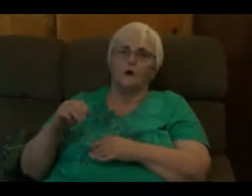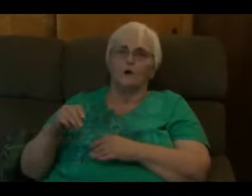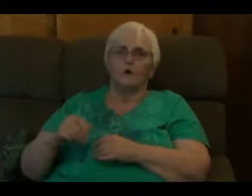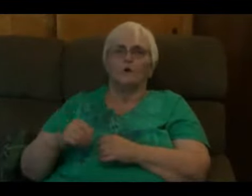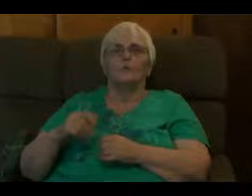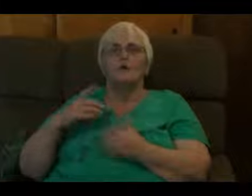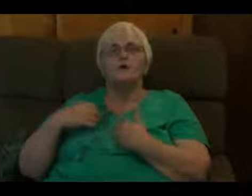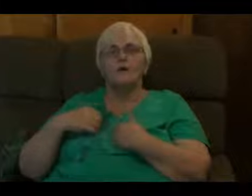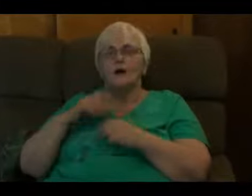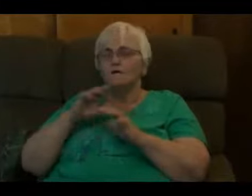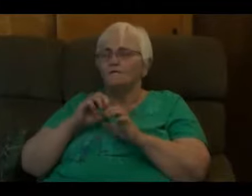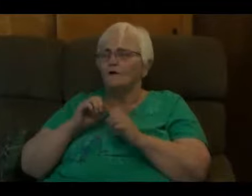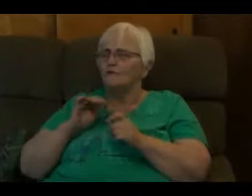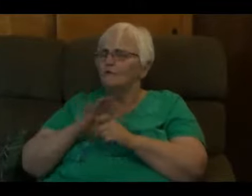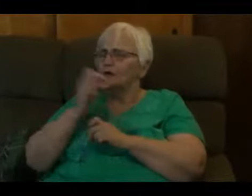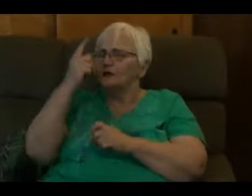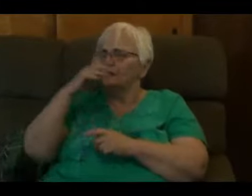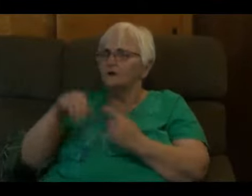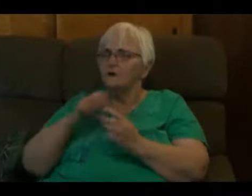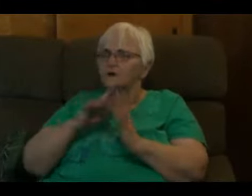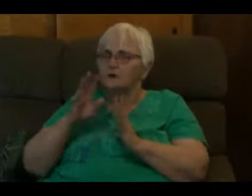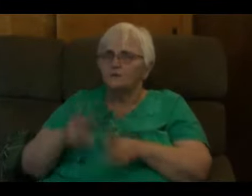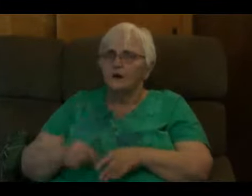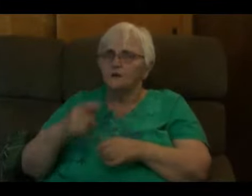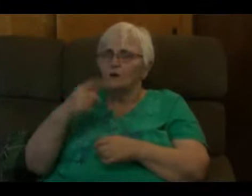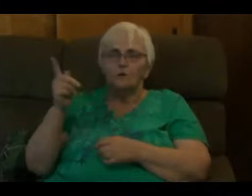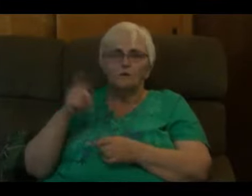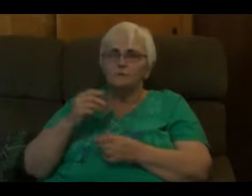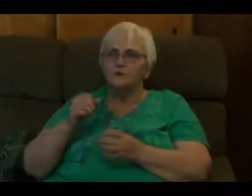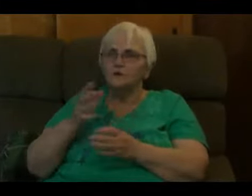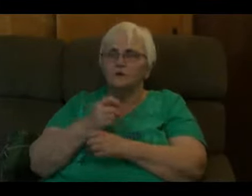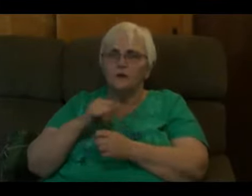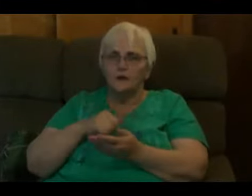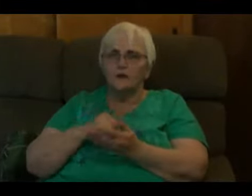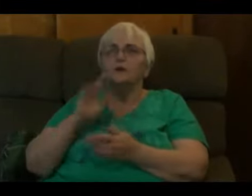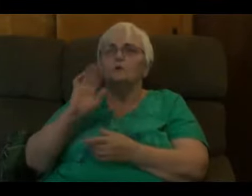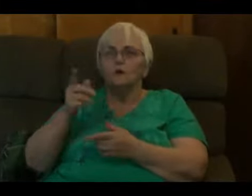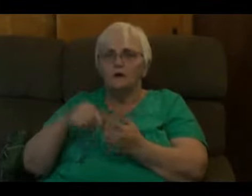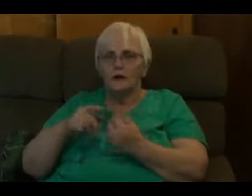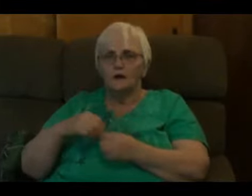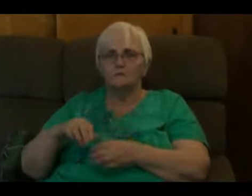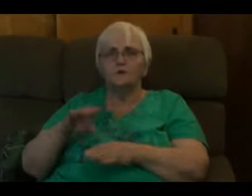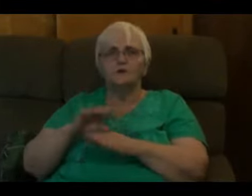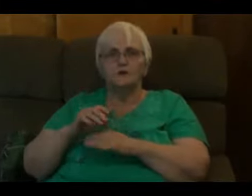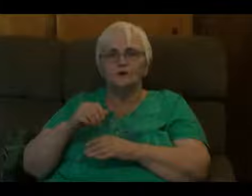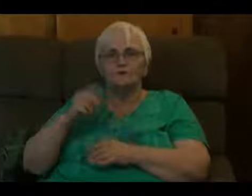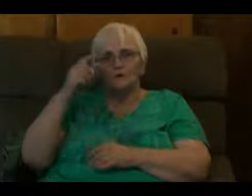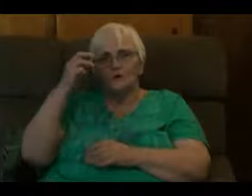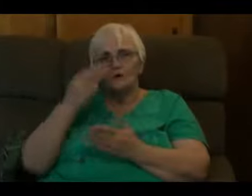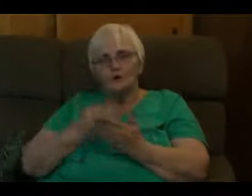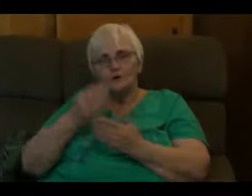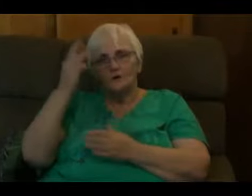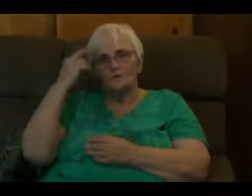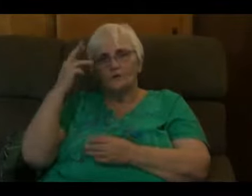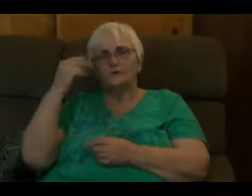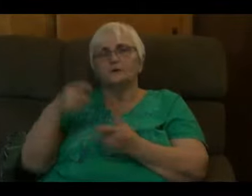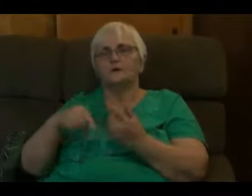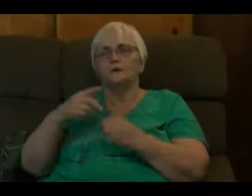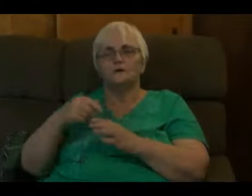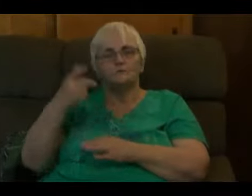you have a clarity about Christ, which is the only place you get it, you'll come to church with a purpose. You'll come to church because you know